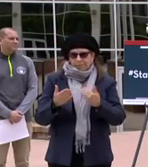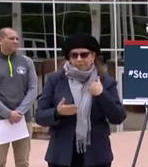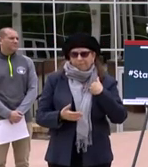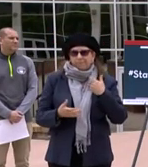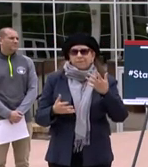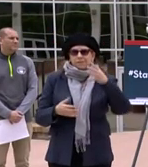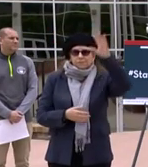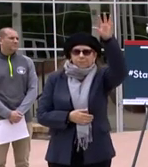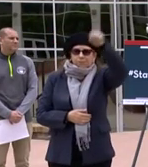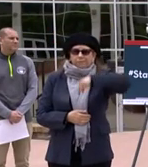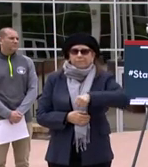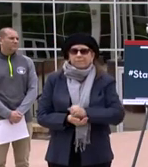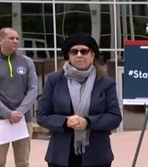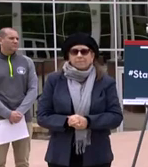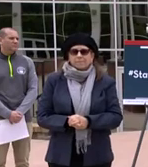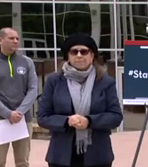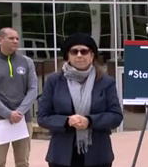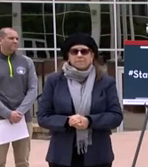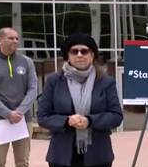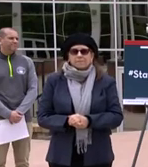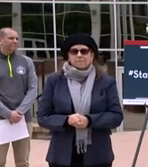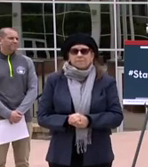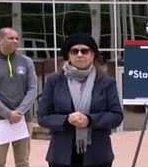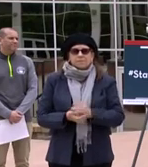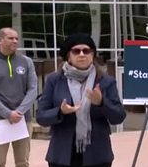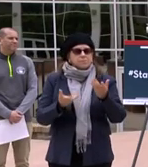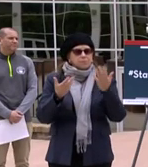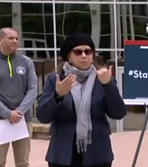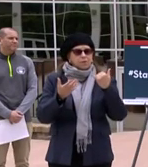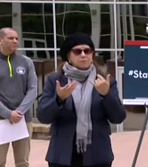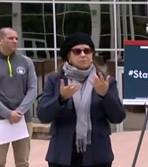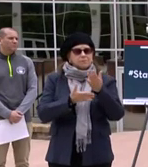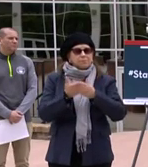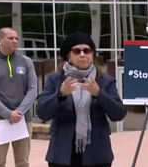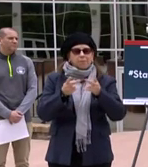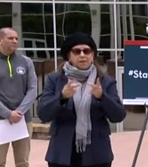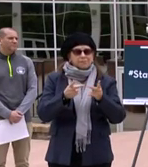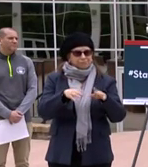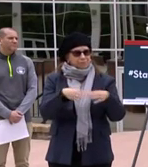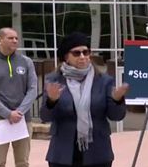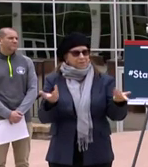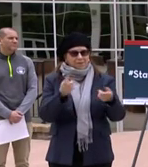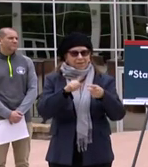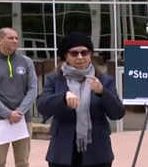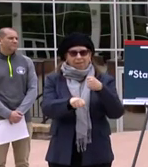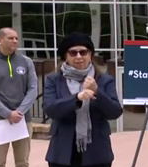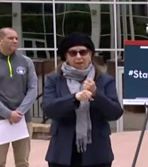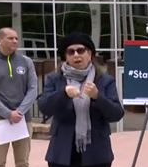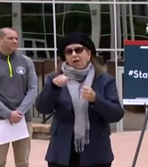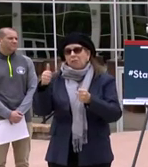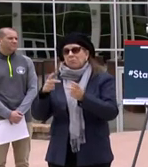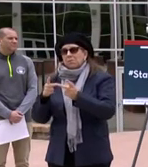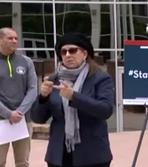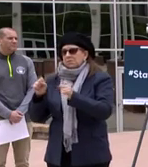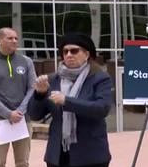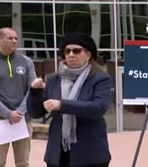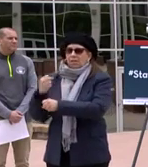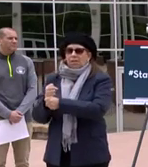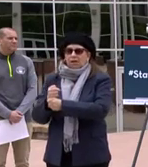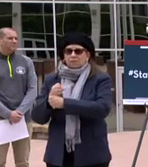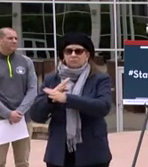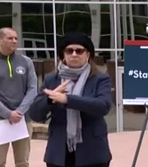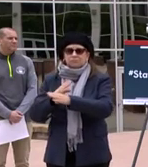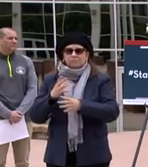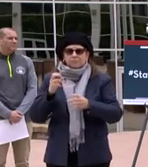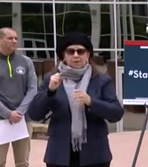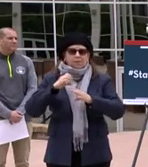the park, or you can't lock it, or you can't cut it off. So that's another way to prevent the pickup games. Yes.